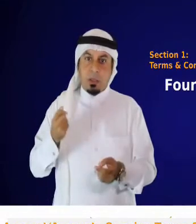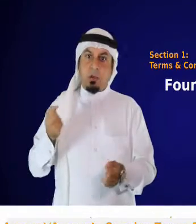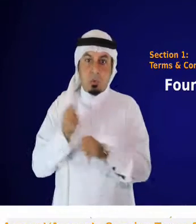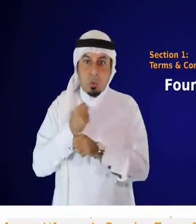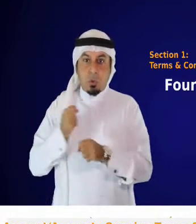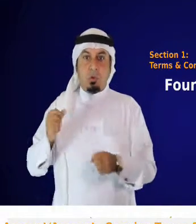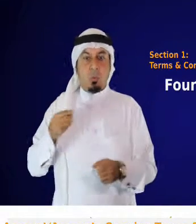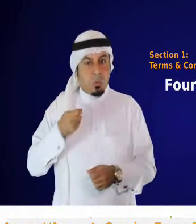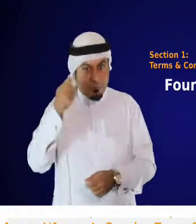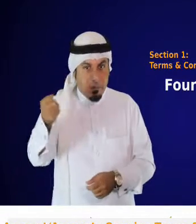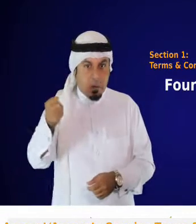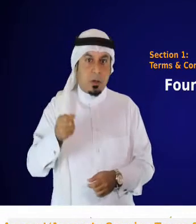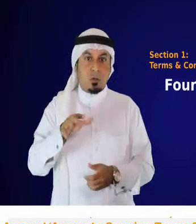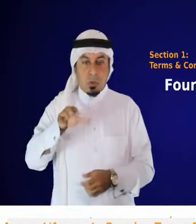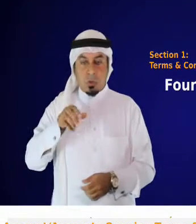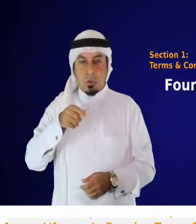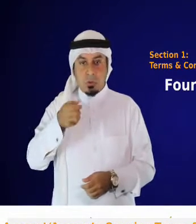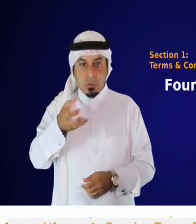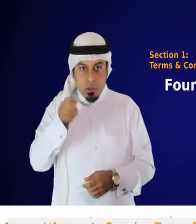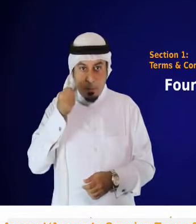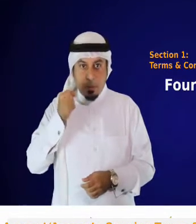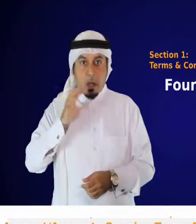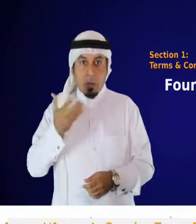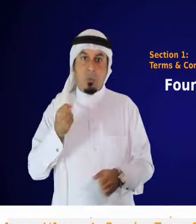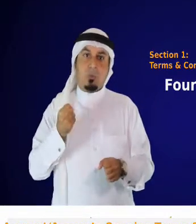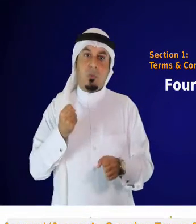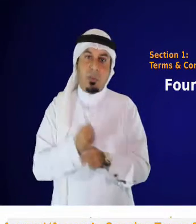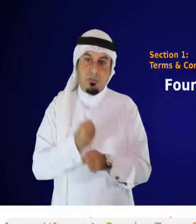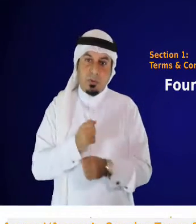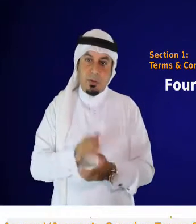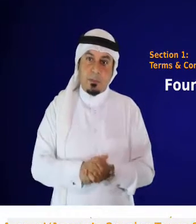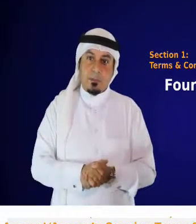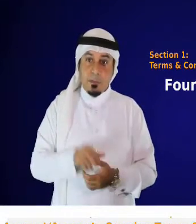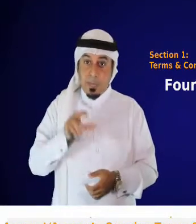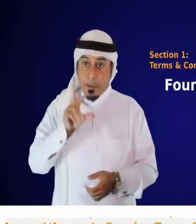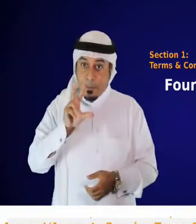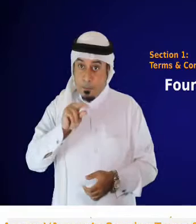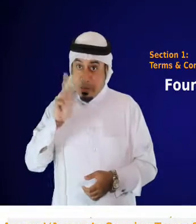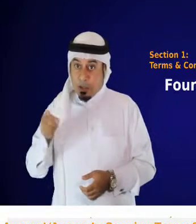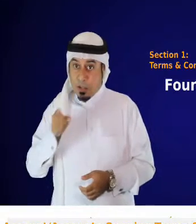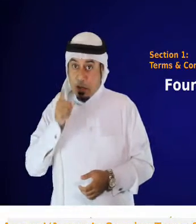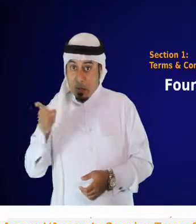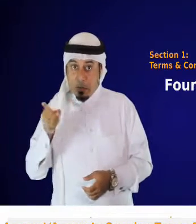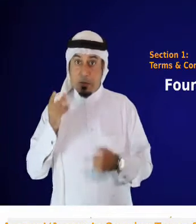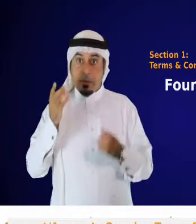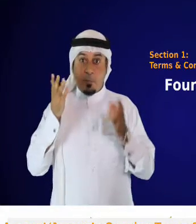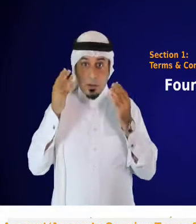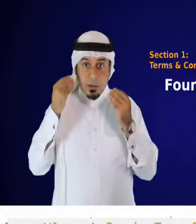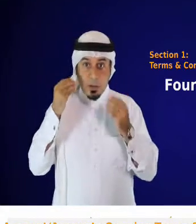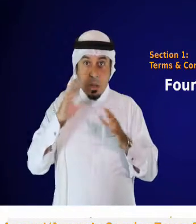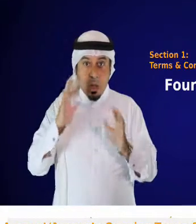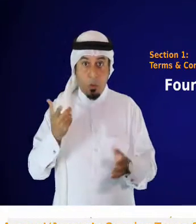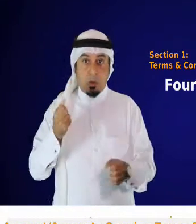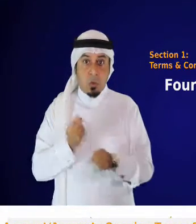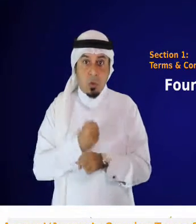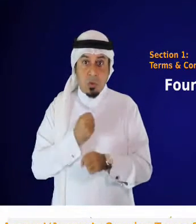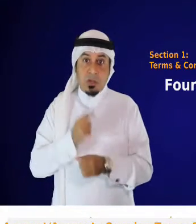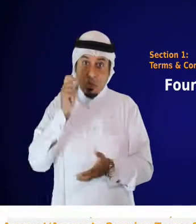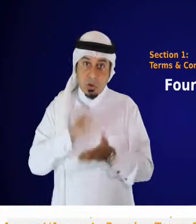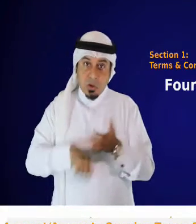debiting may cause such account to be overdrawn or any overdraft thereon to be increased, but without prejudice to the bank's